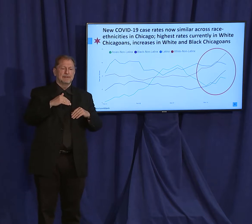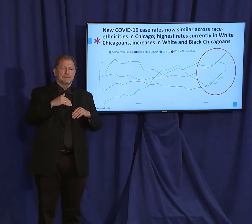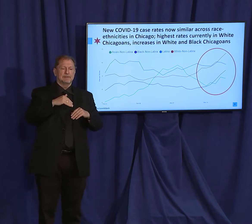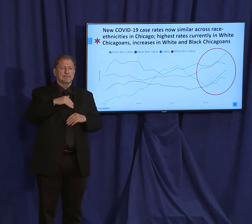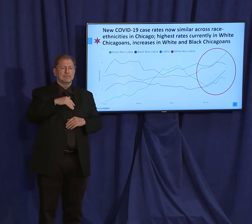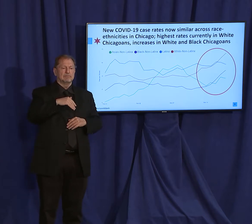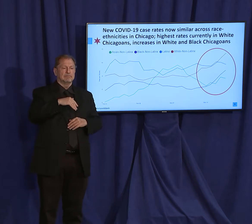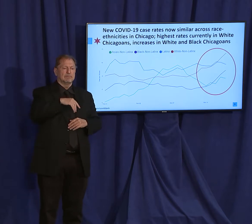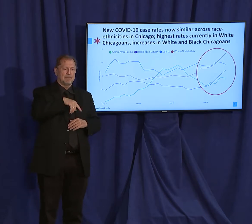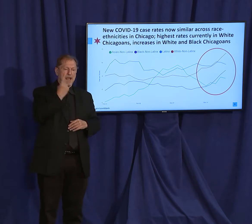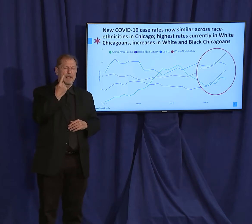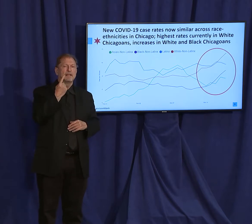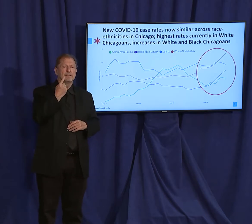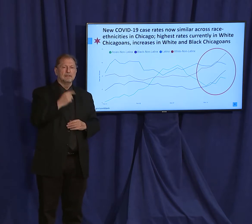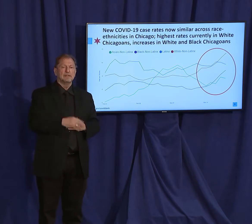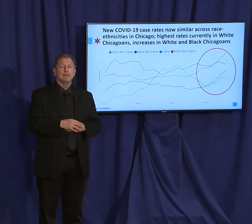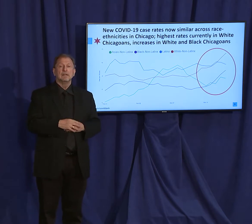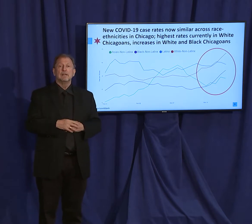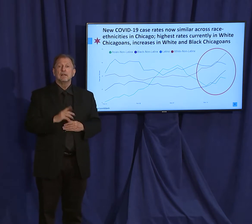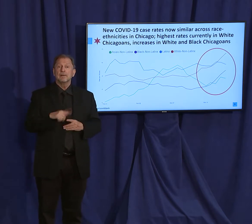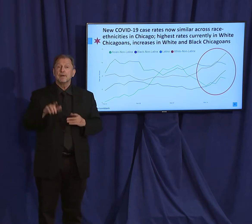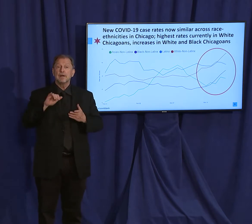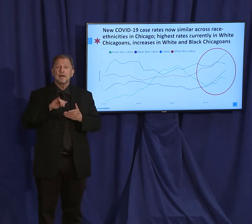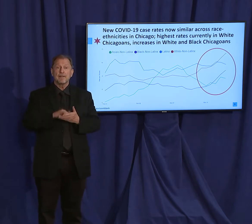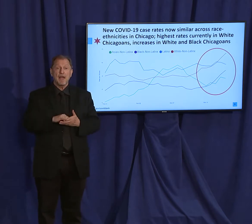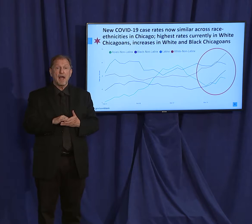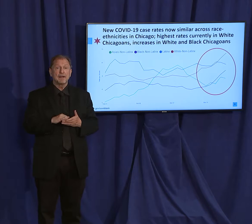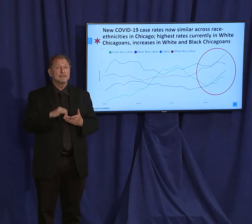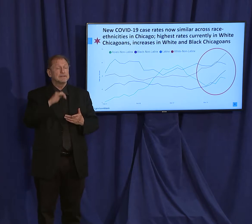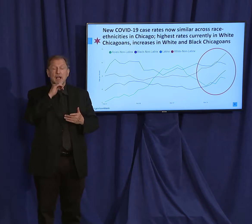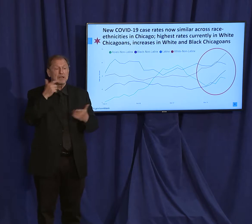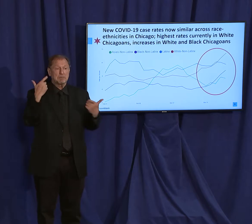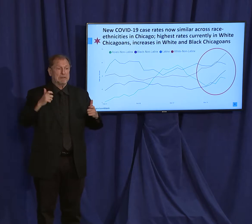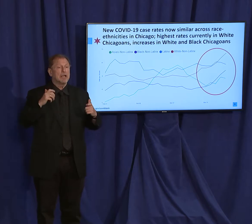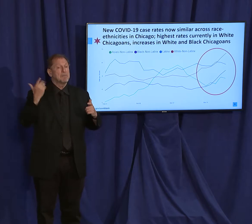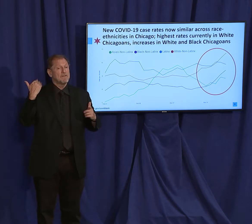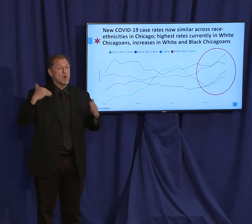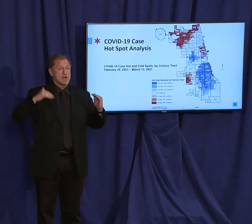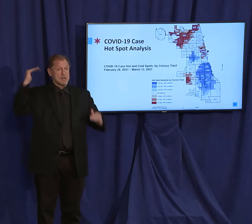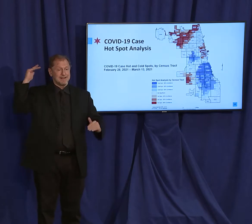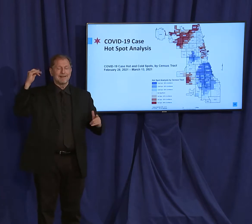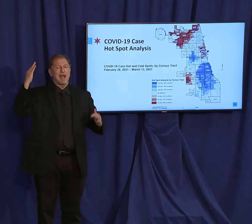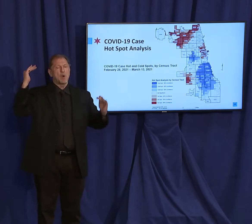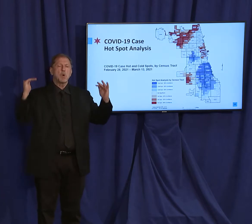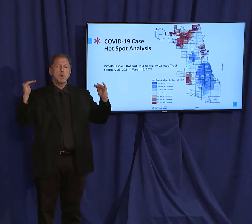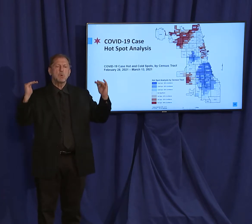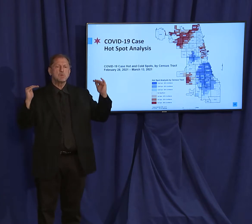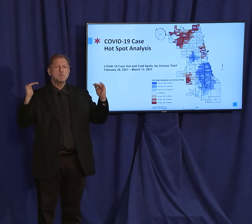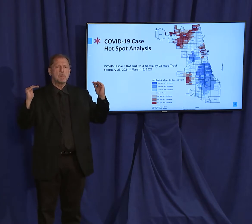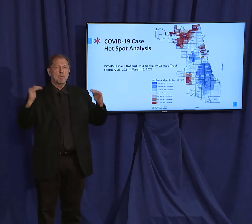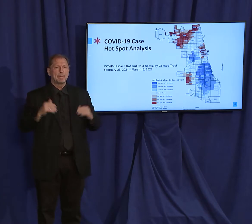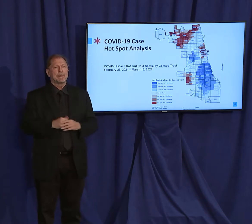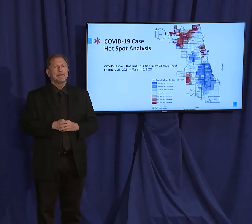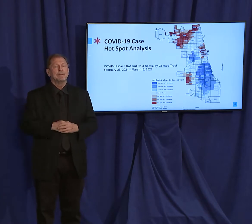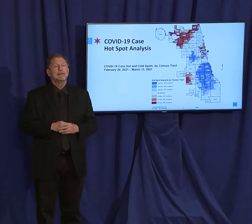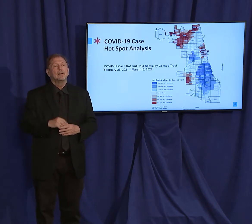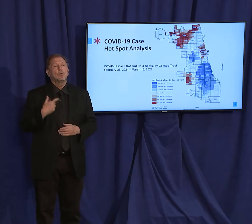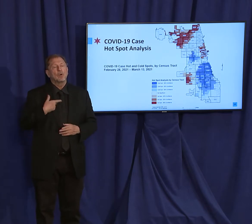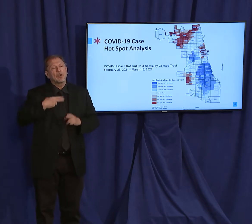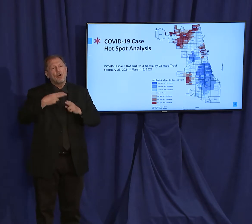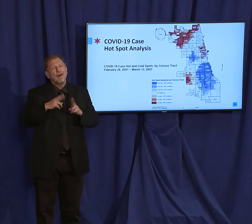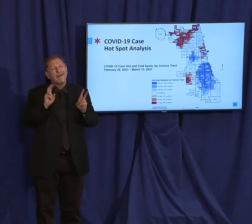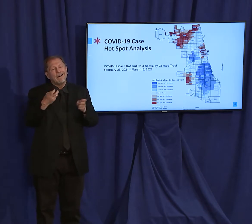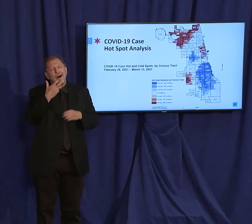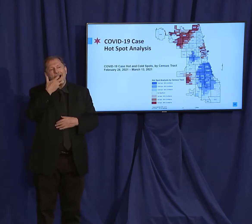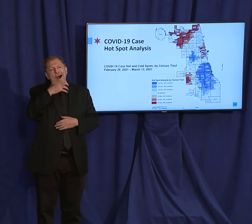to emphasize that this difference is not big. It's really the age difference that is the driving most of this. Where we look at our hotspot analysis, and